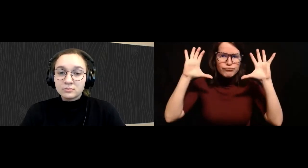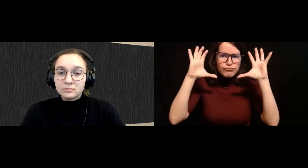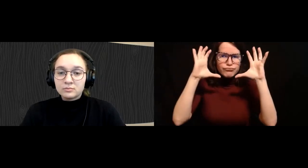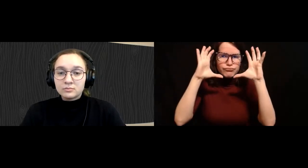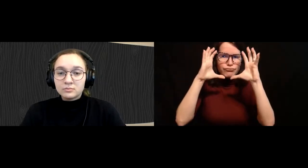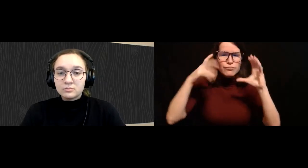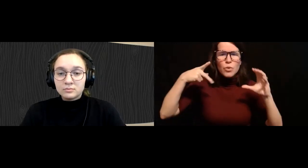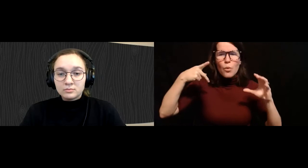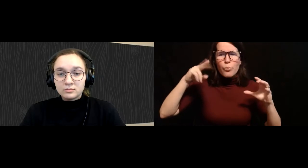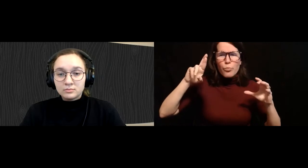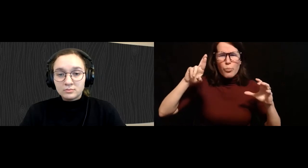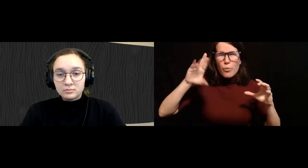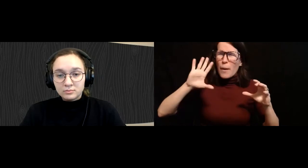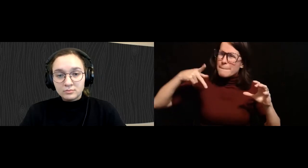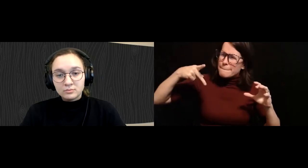So really, basically, what it means: